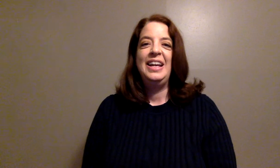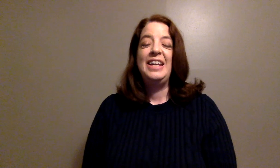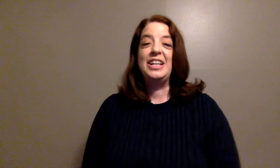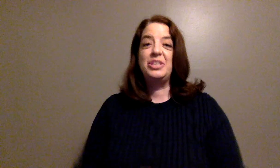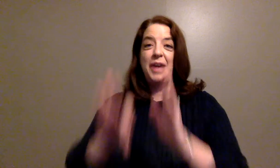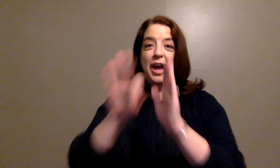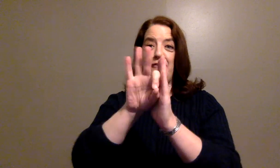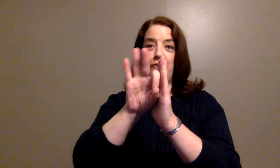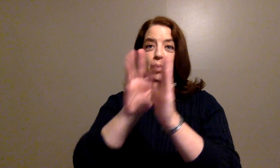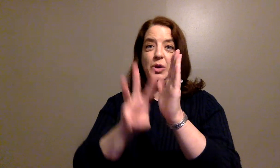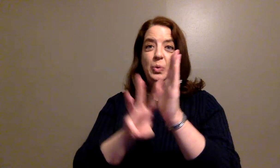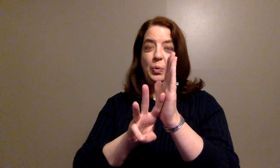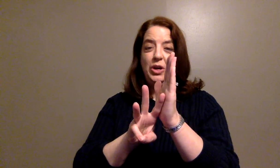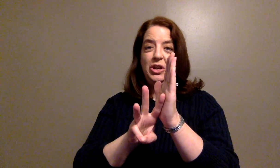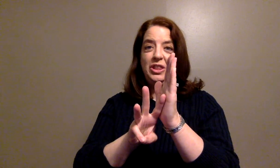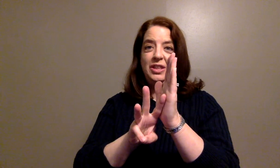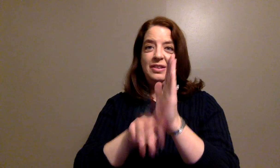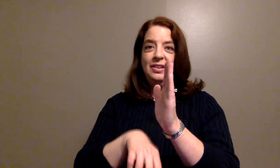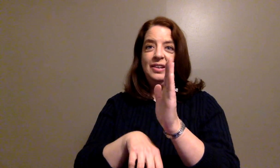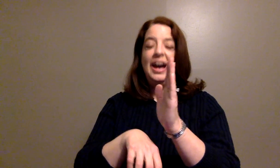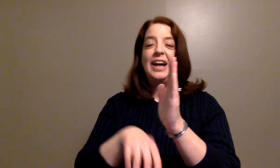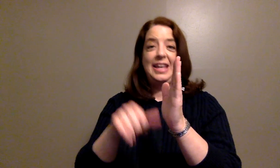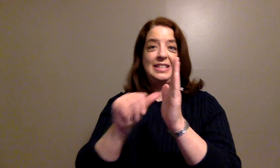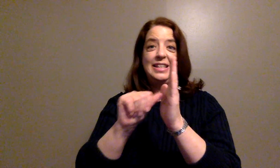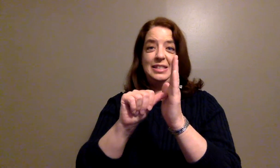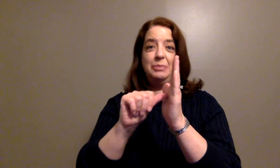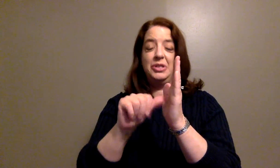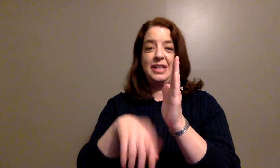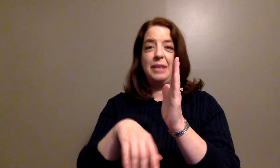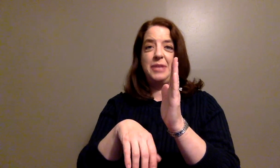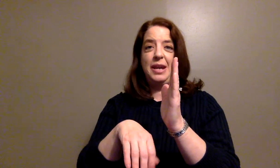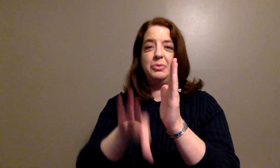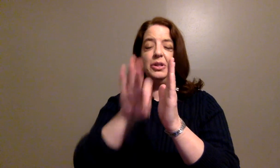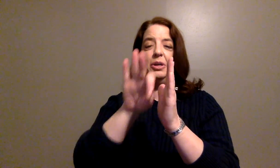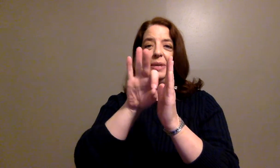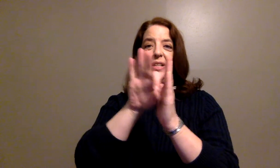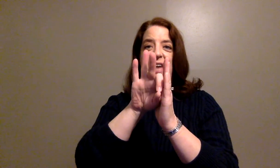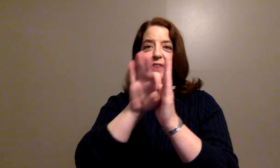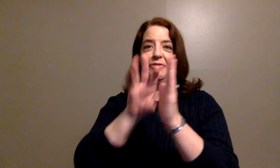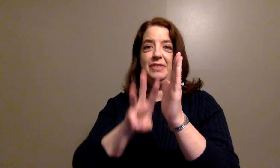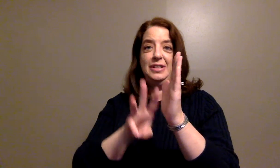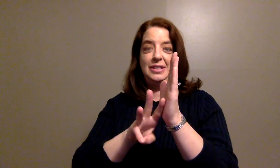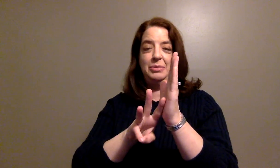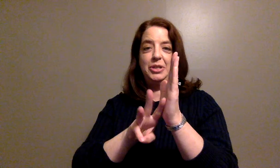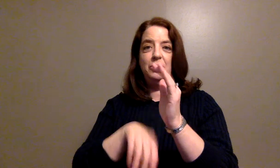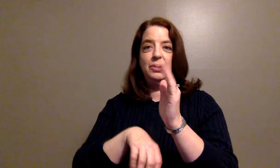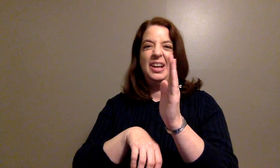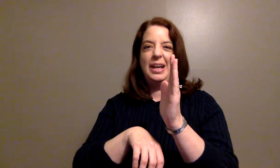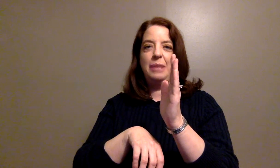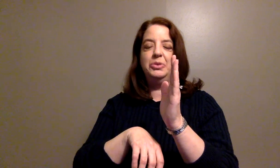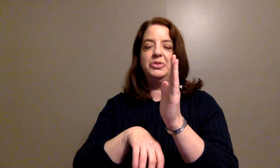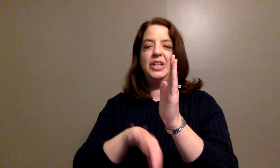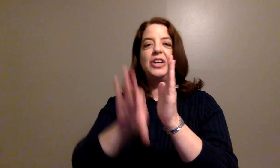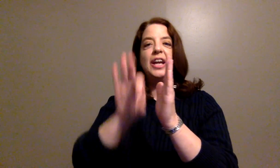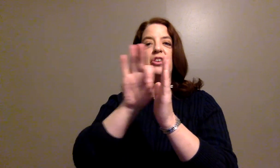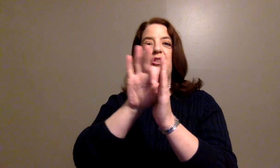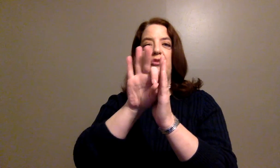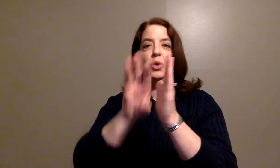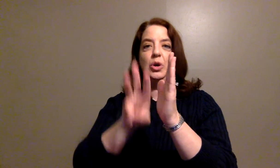Next we have Fort Worth. Again, it's a similar setup to Amarillo, but it's FW. Kind of moves down your hand. Fort